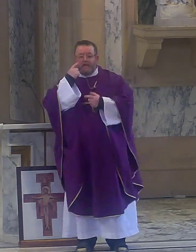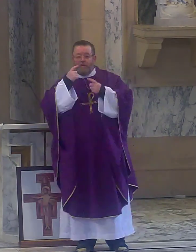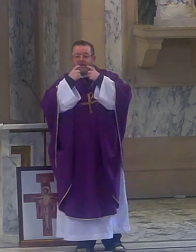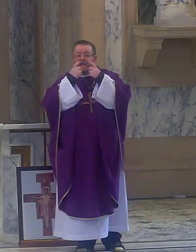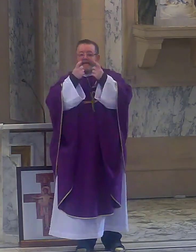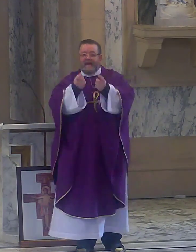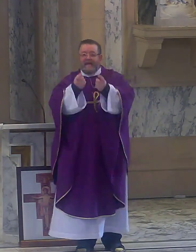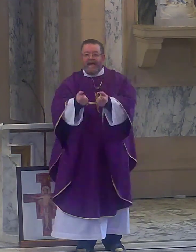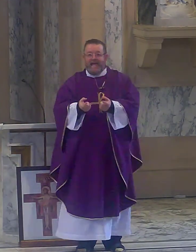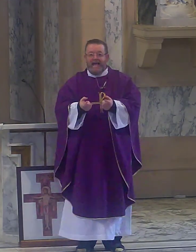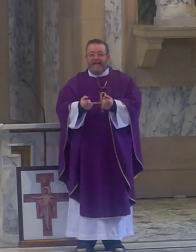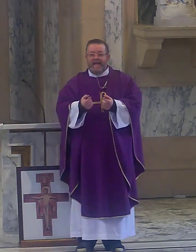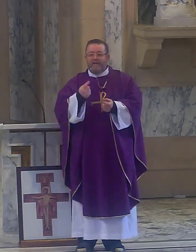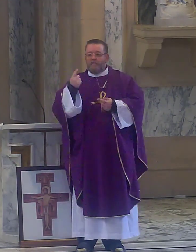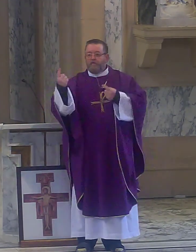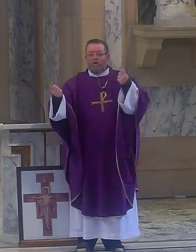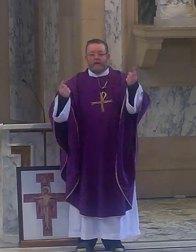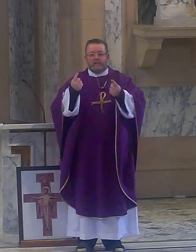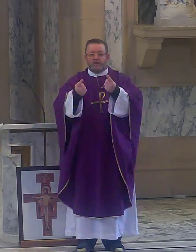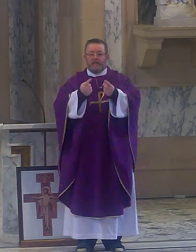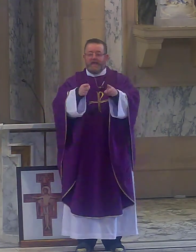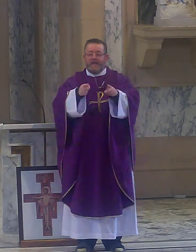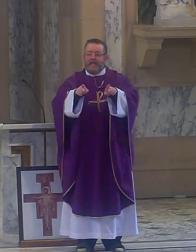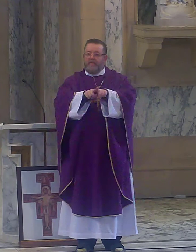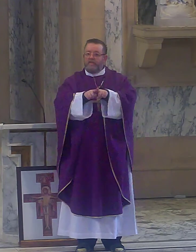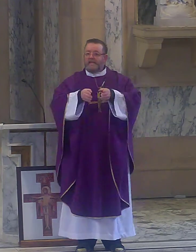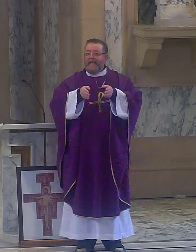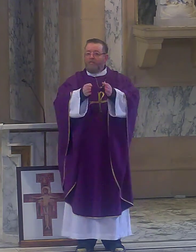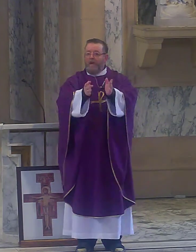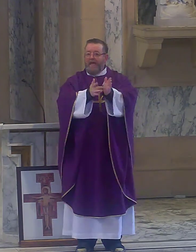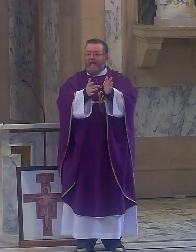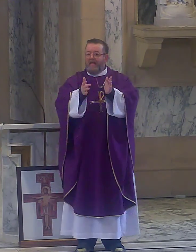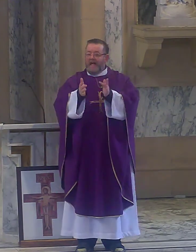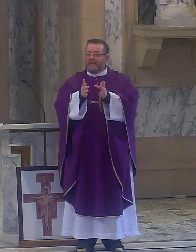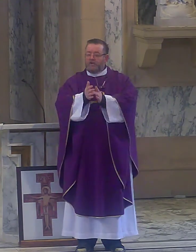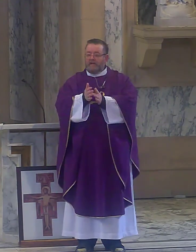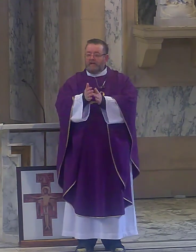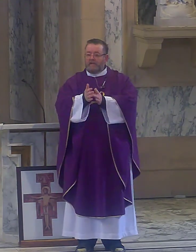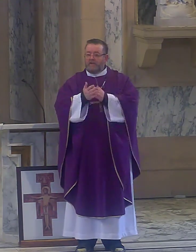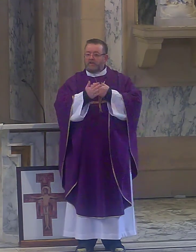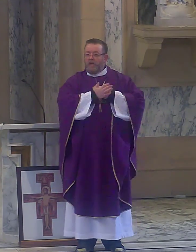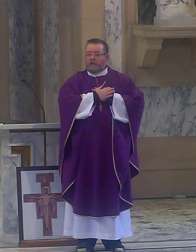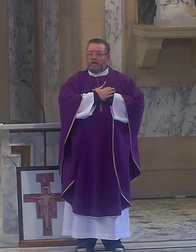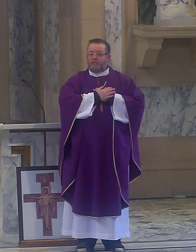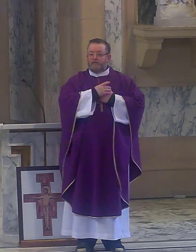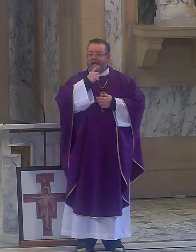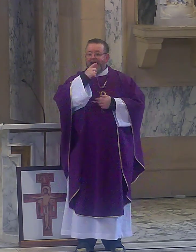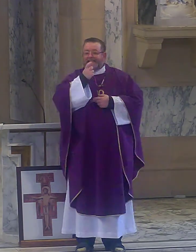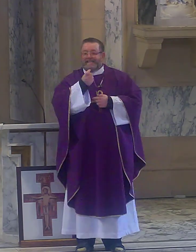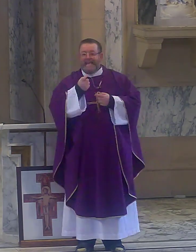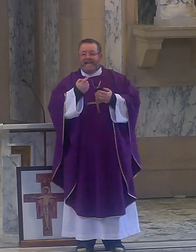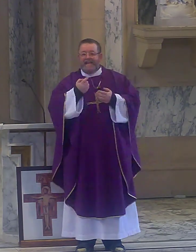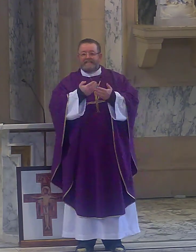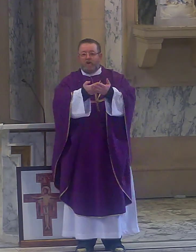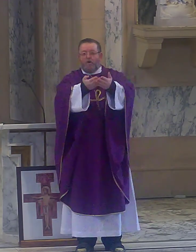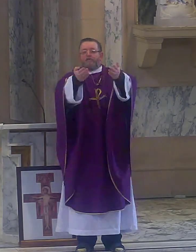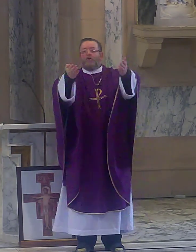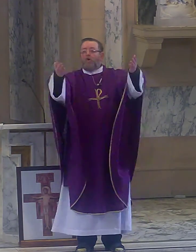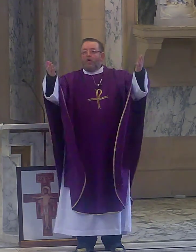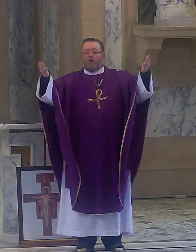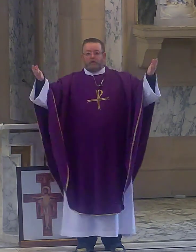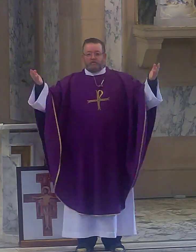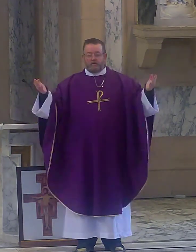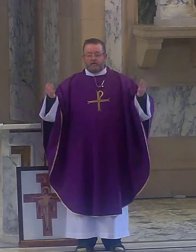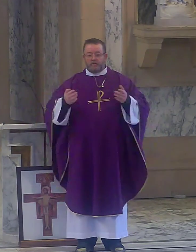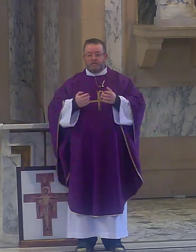that we can care for each other in the same way that jesus loves and cares for